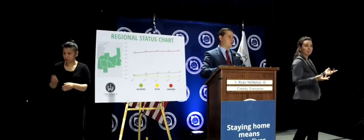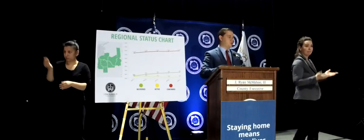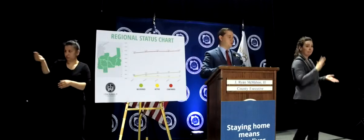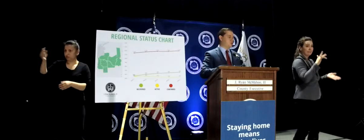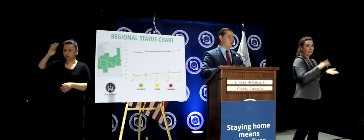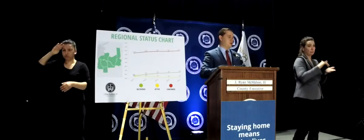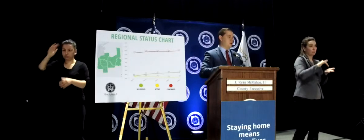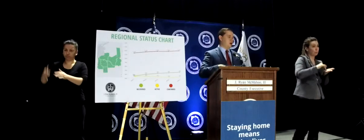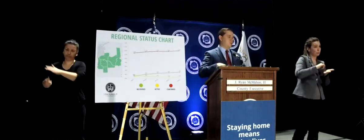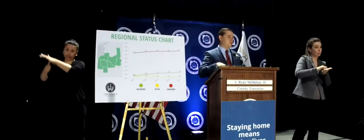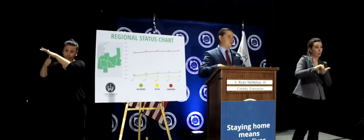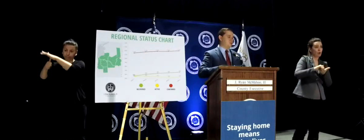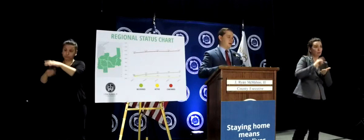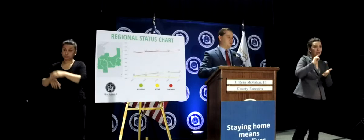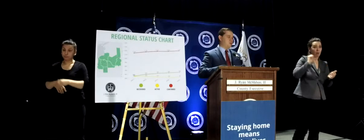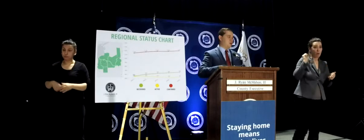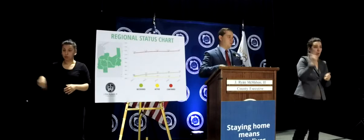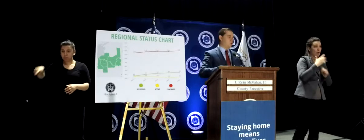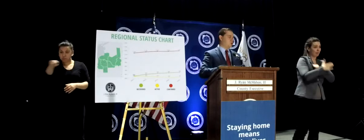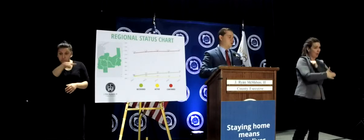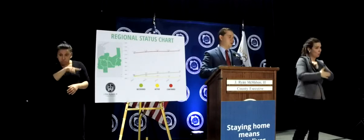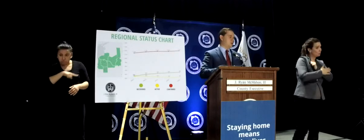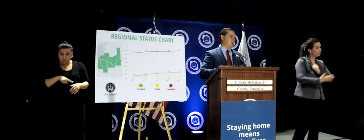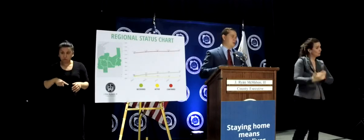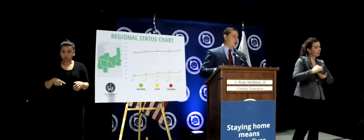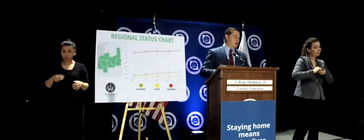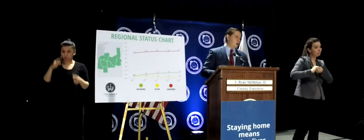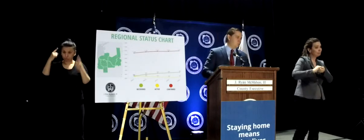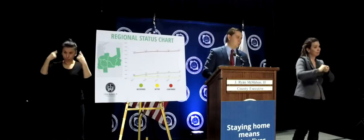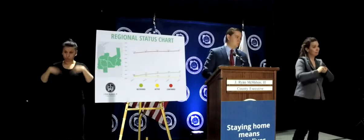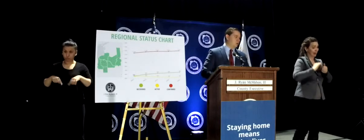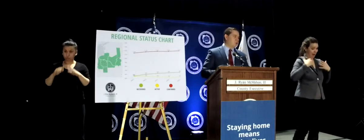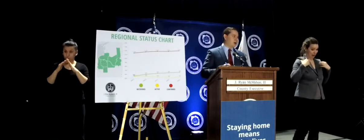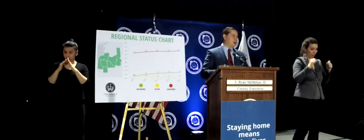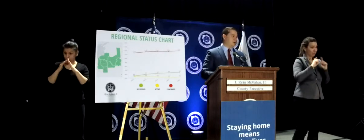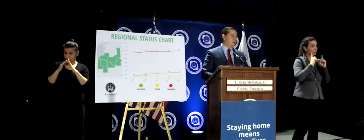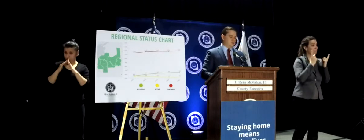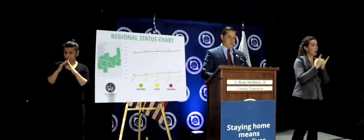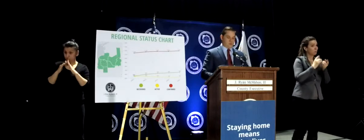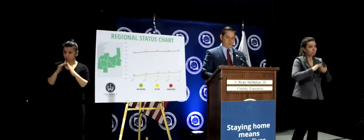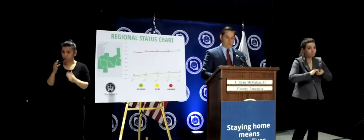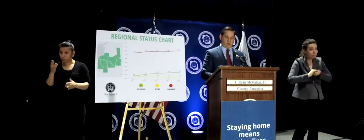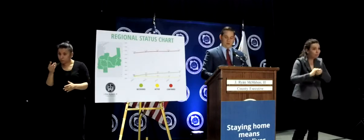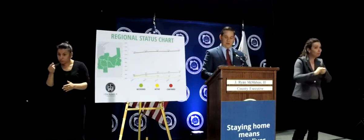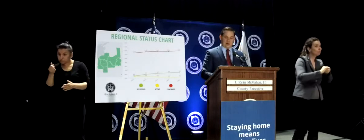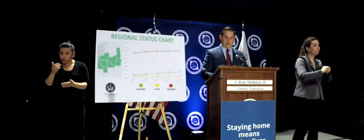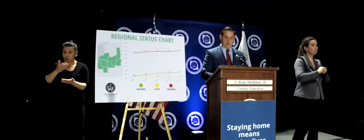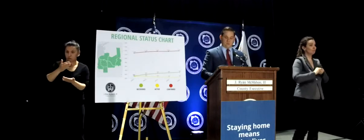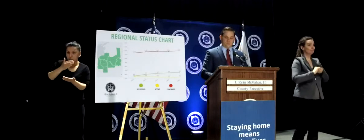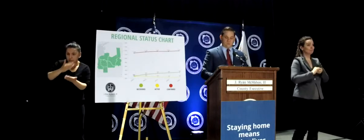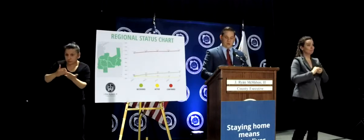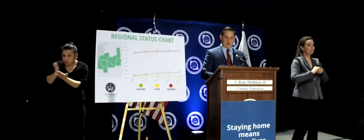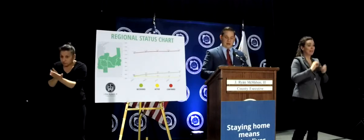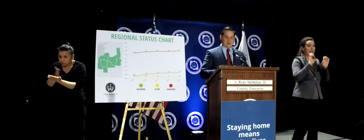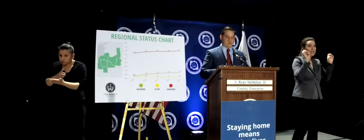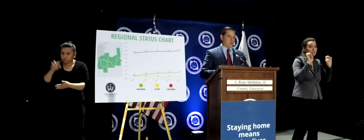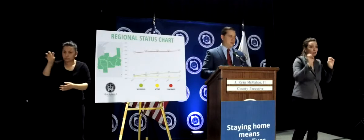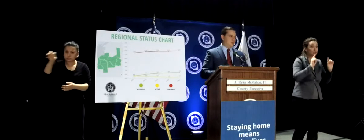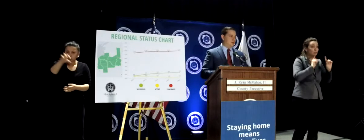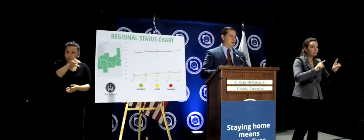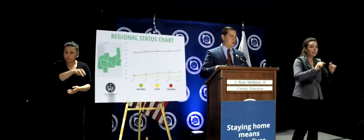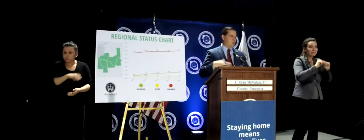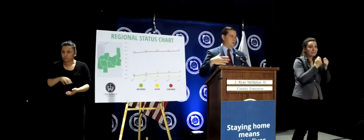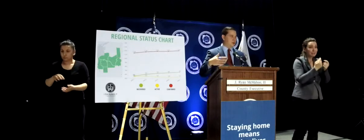health commissioners, our emergency management, our purchasing. We are ready to work together on